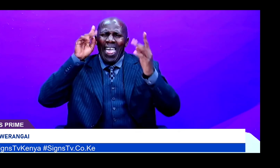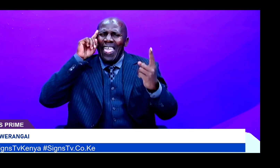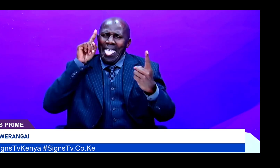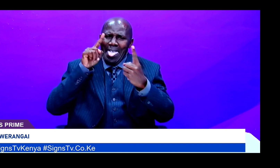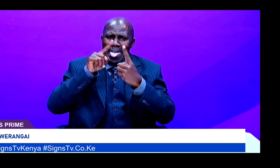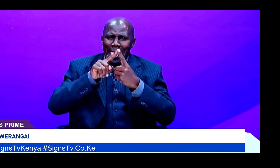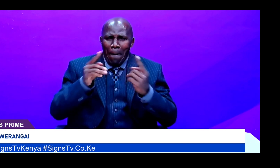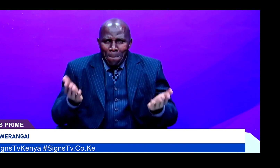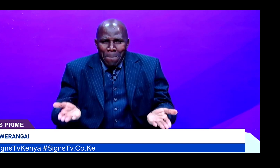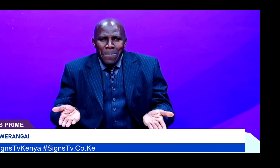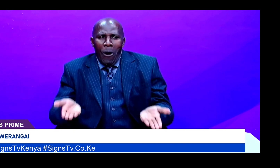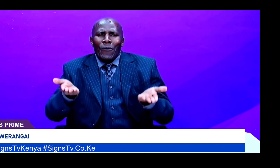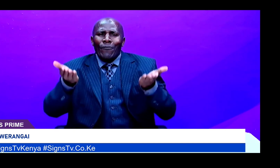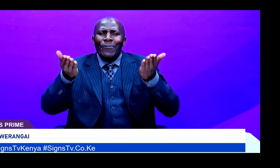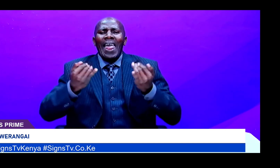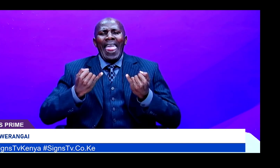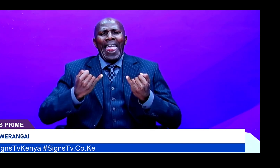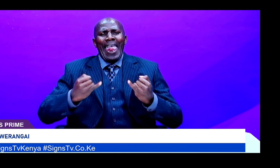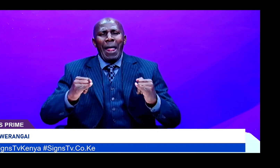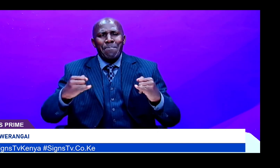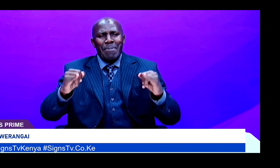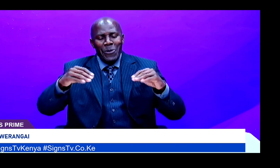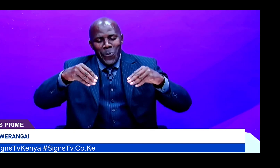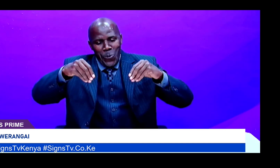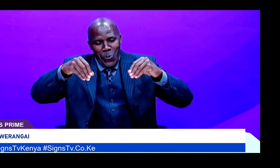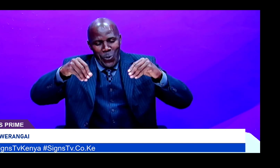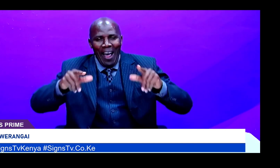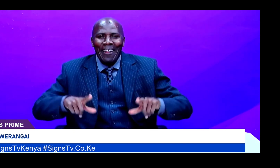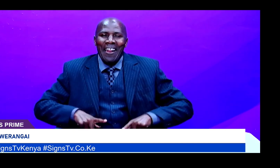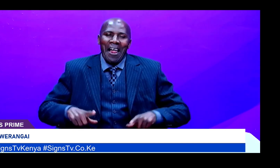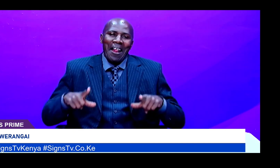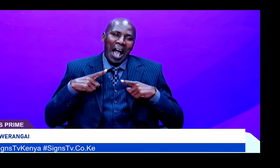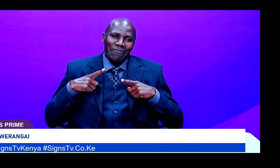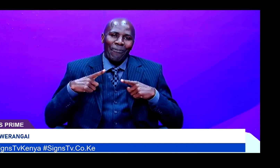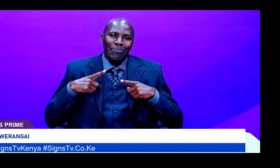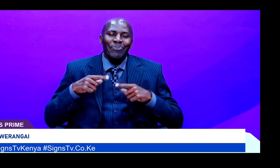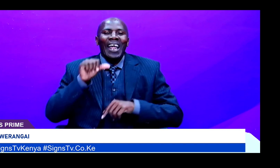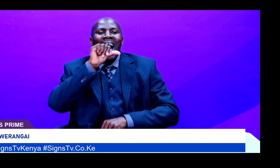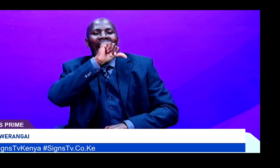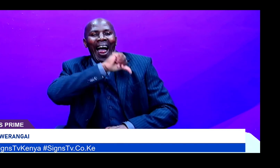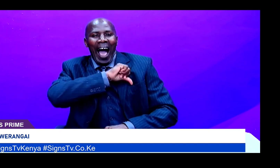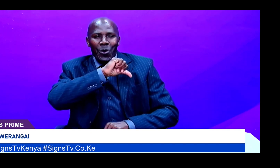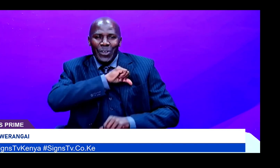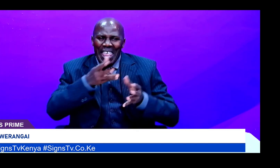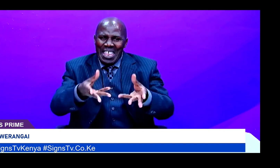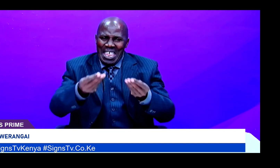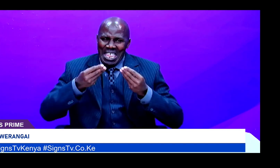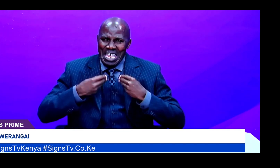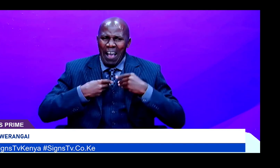have benefited from a county government initiative aimed at improving their independence and